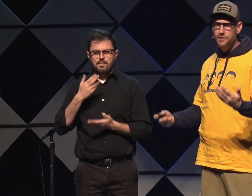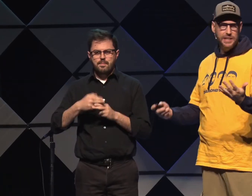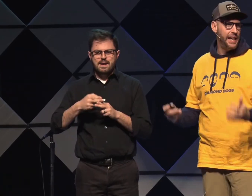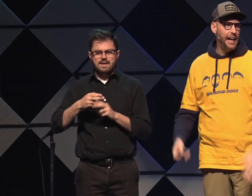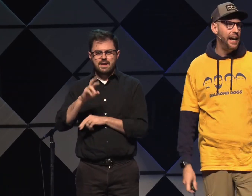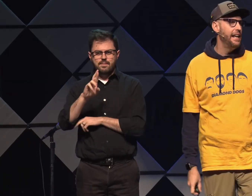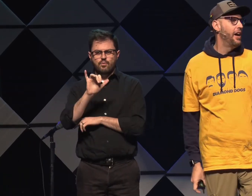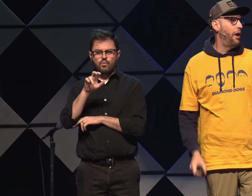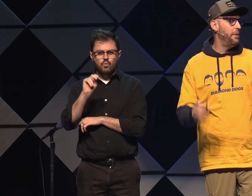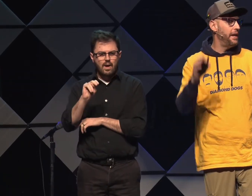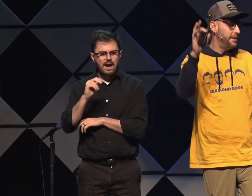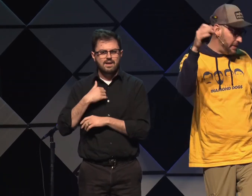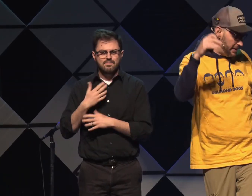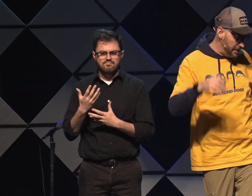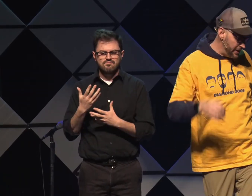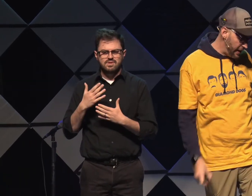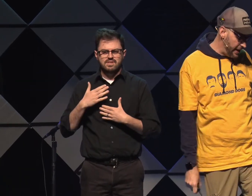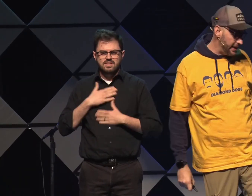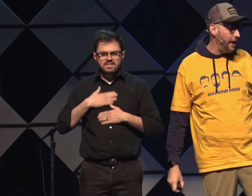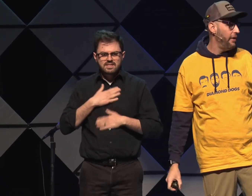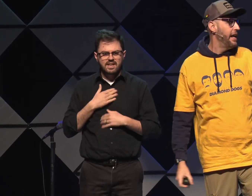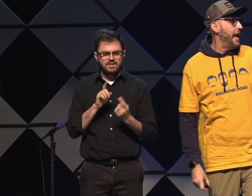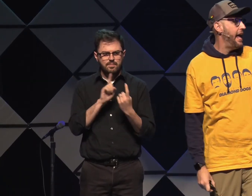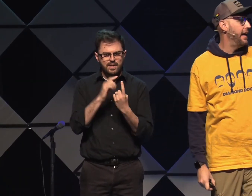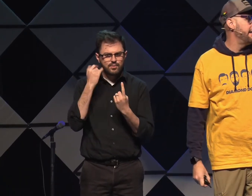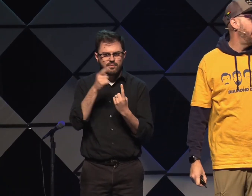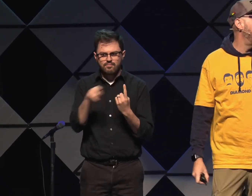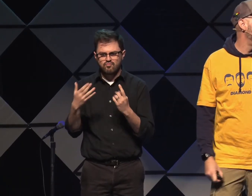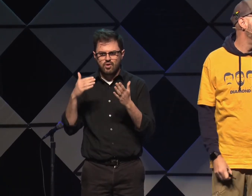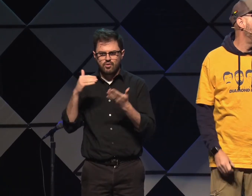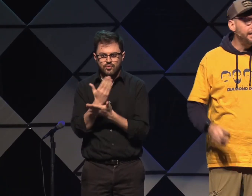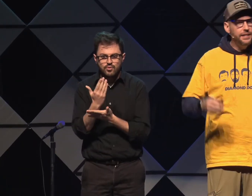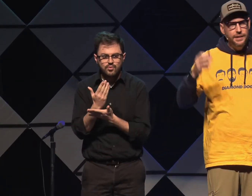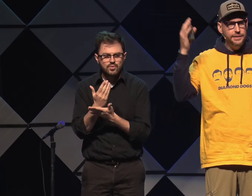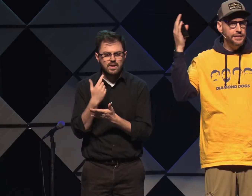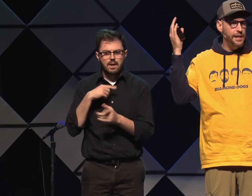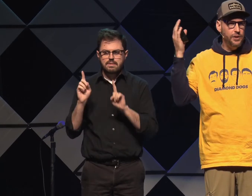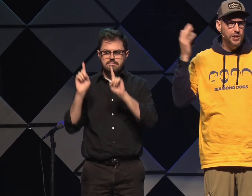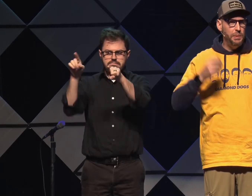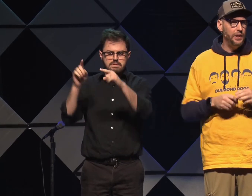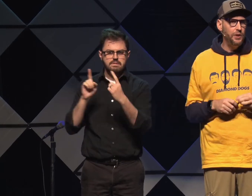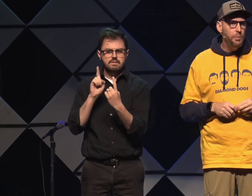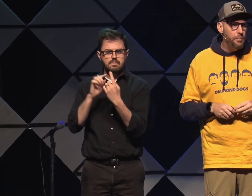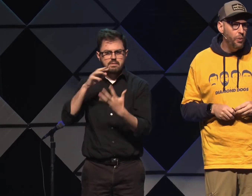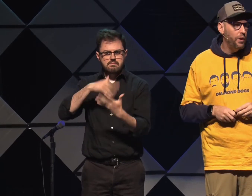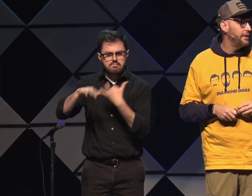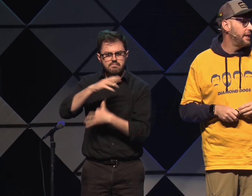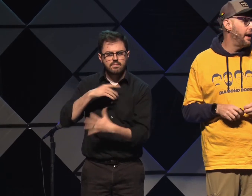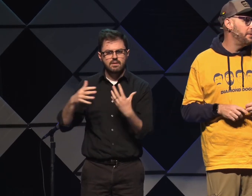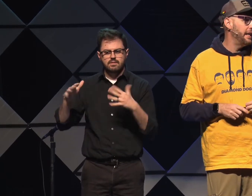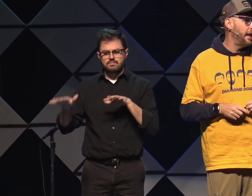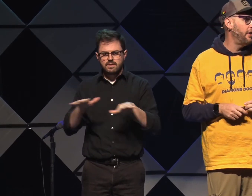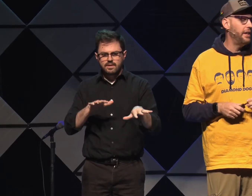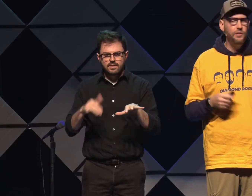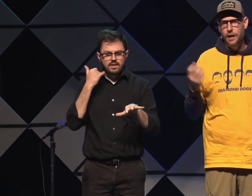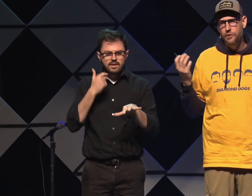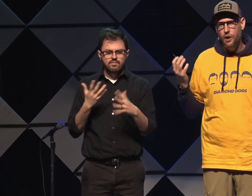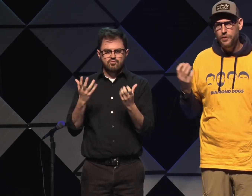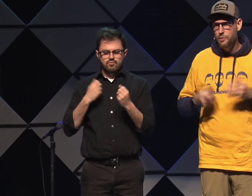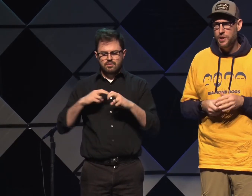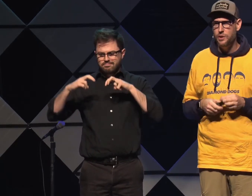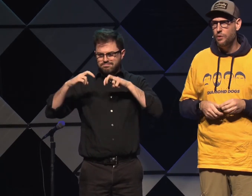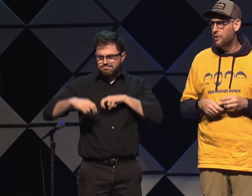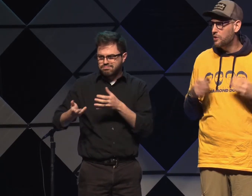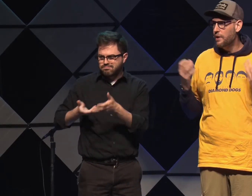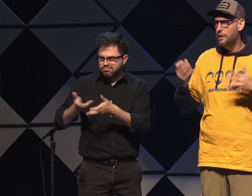meet you, love to say hi. I'll be at the Meet and Mingle hanging out. And if you'd like to, spend a little bit more time together, I'd love to have